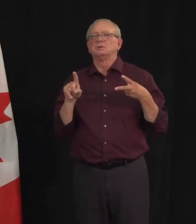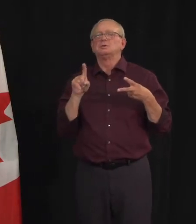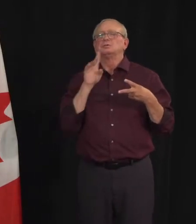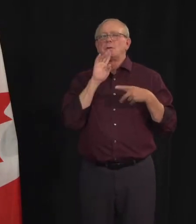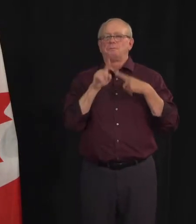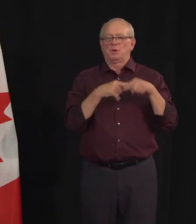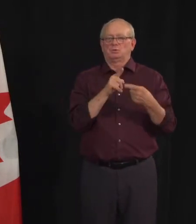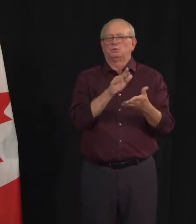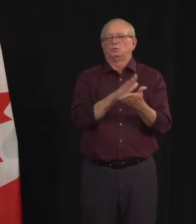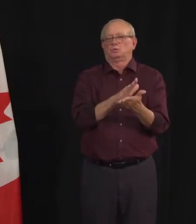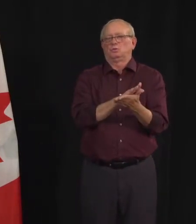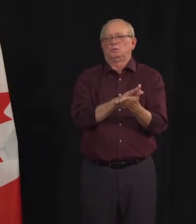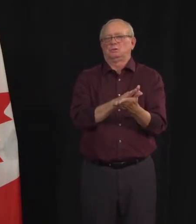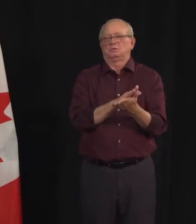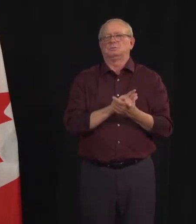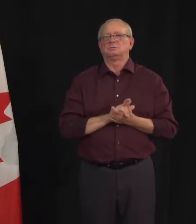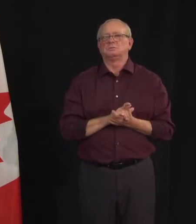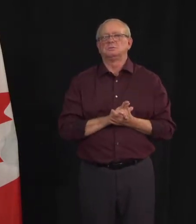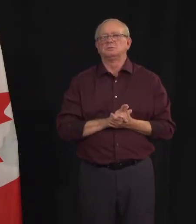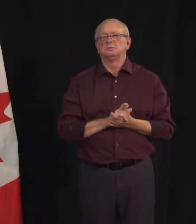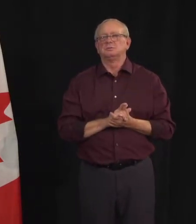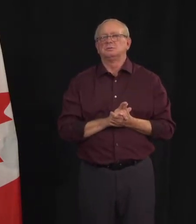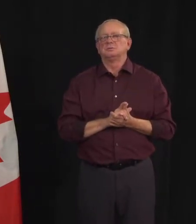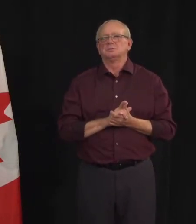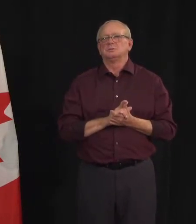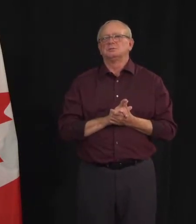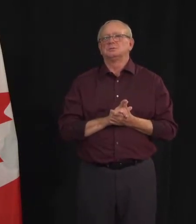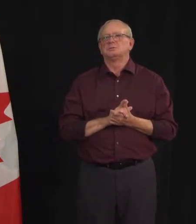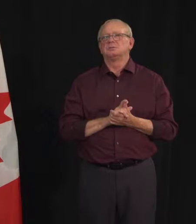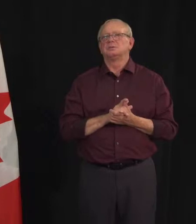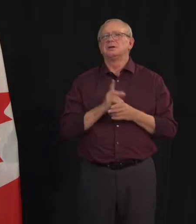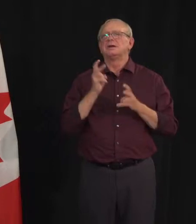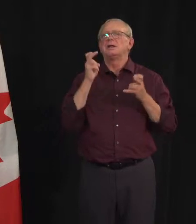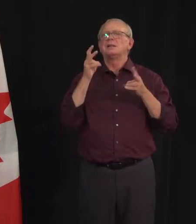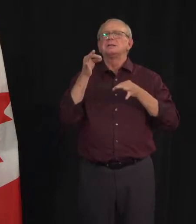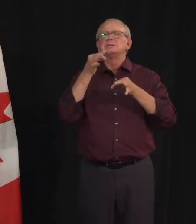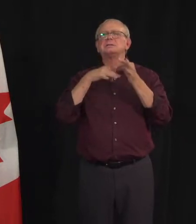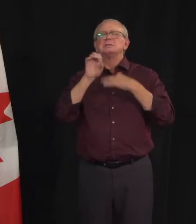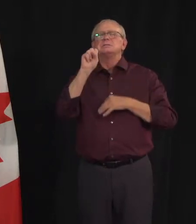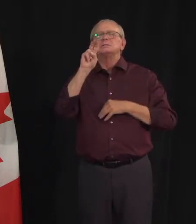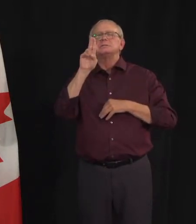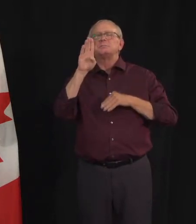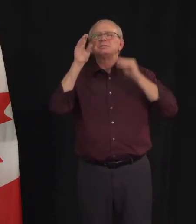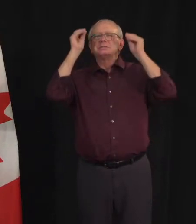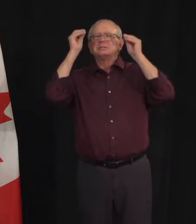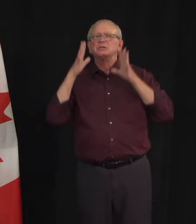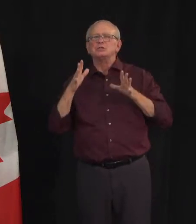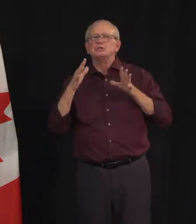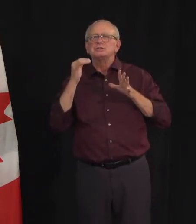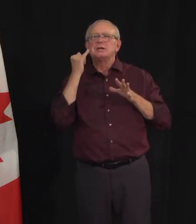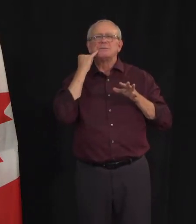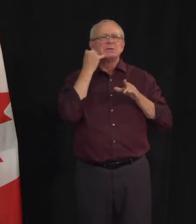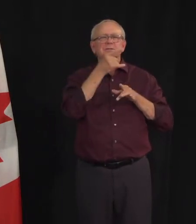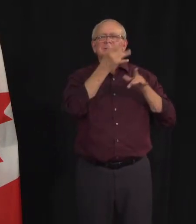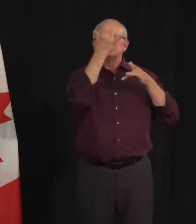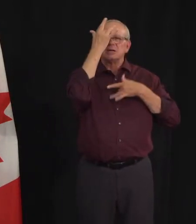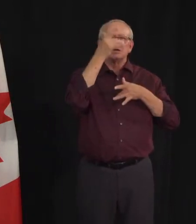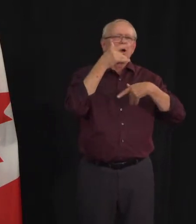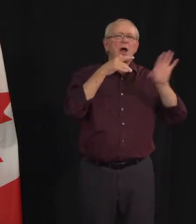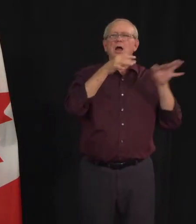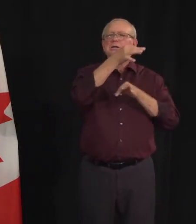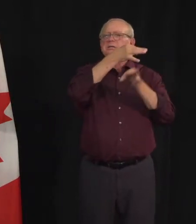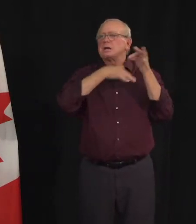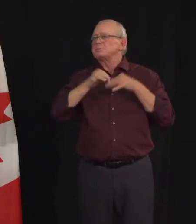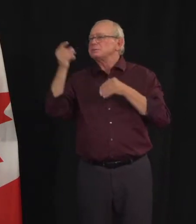what kind of rules will the province have in place for substitute teachers this year? Will they be able to substitute at multiple schools, or will they be restricted to